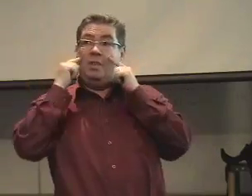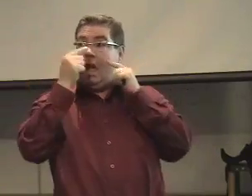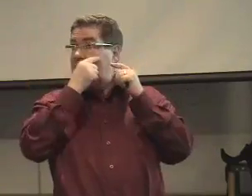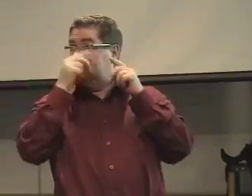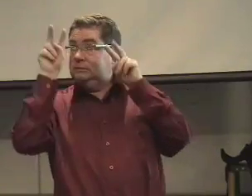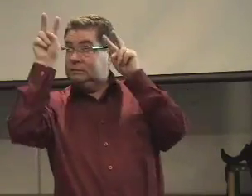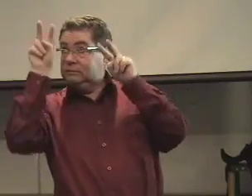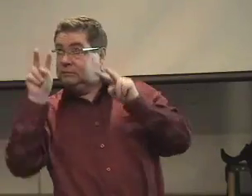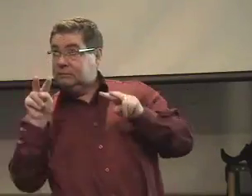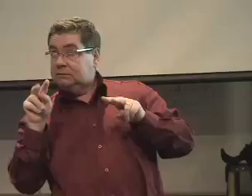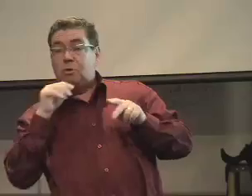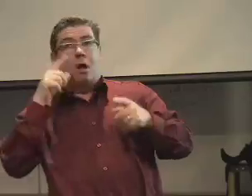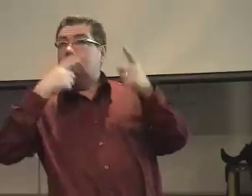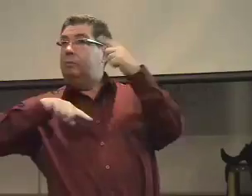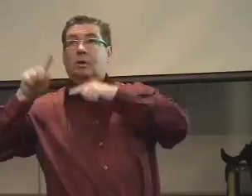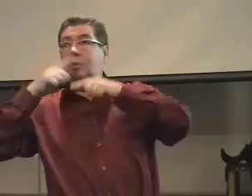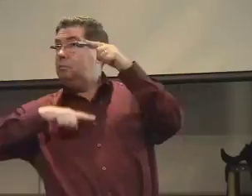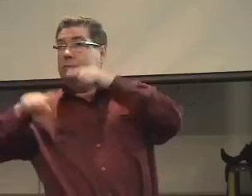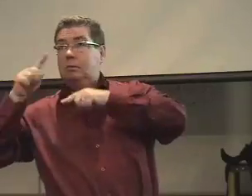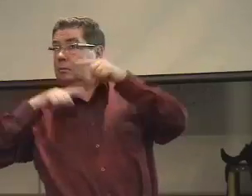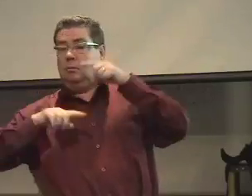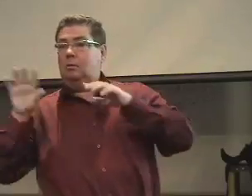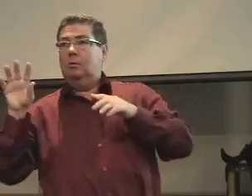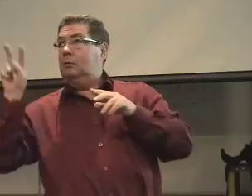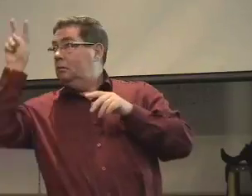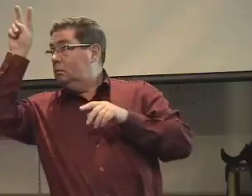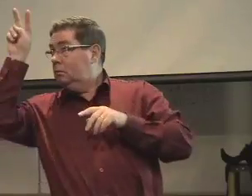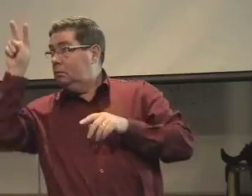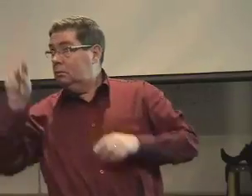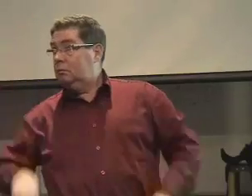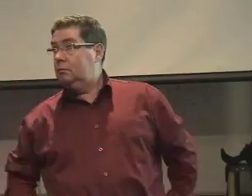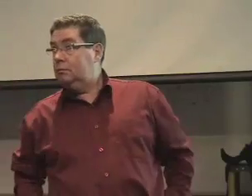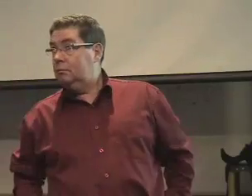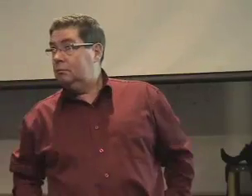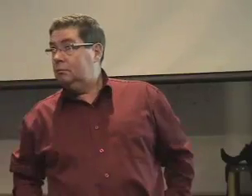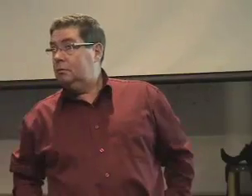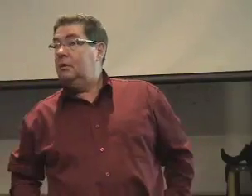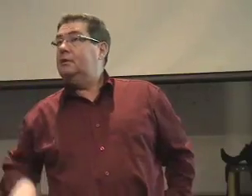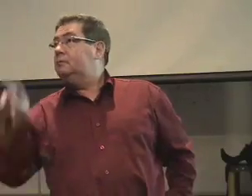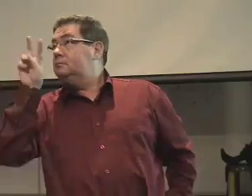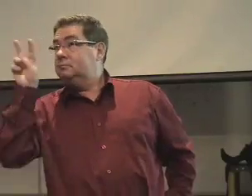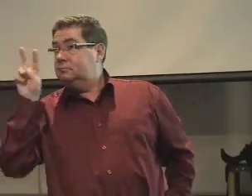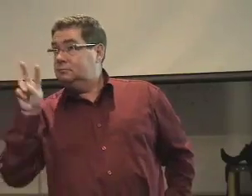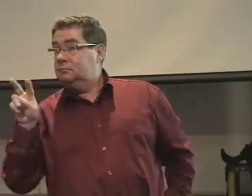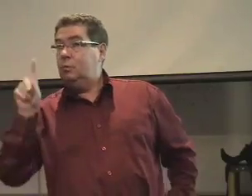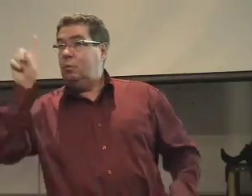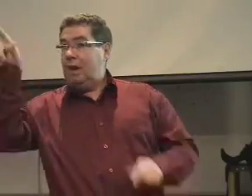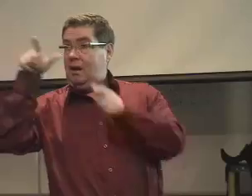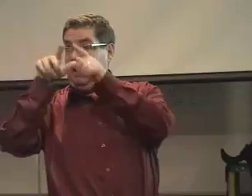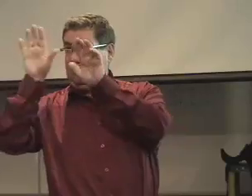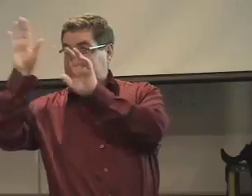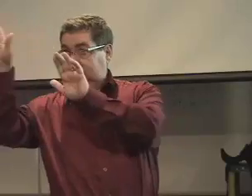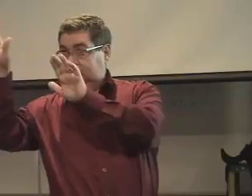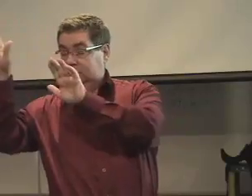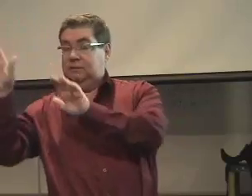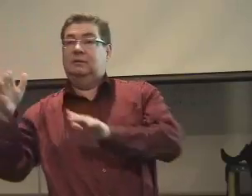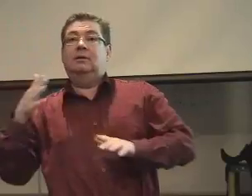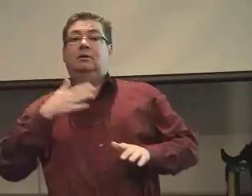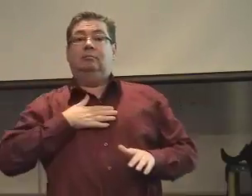eyes, turn away, because trying to get them to understand that's one language, this is a second language. So